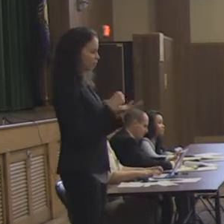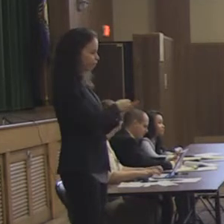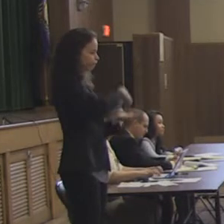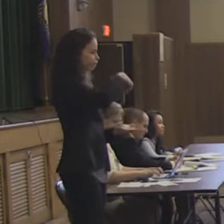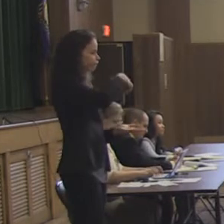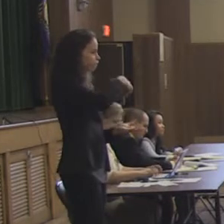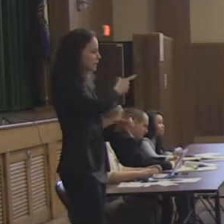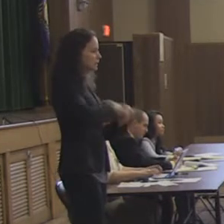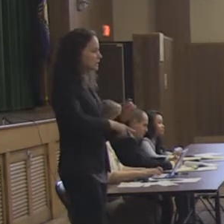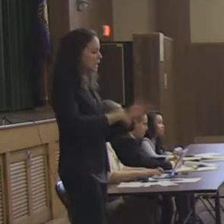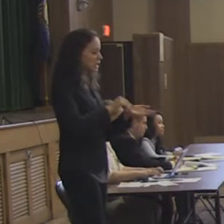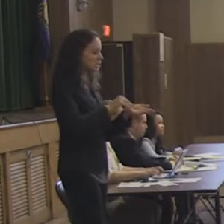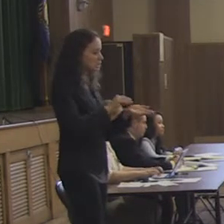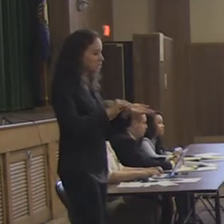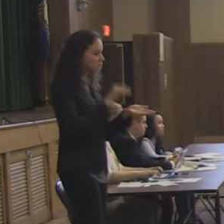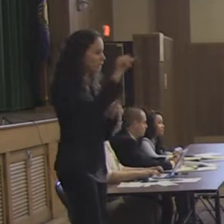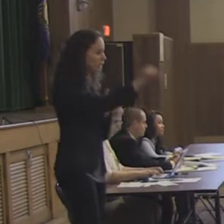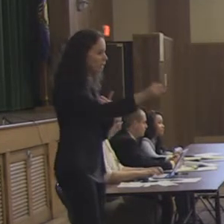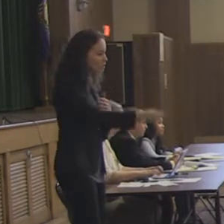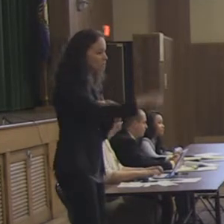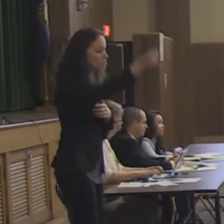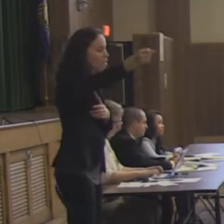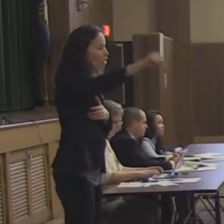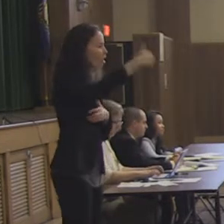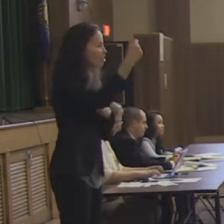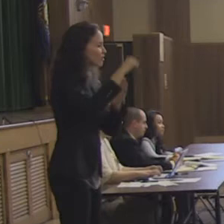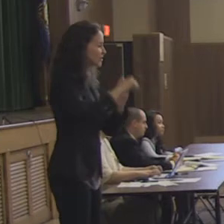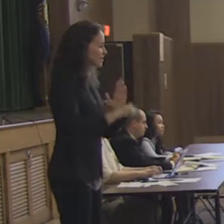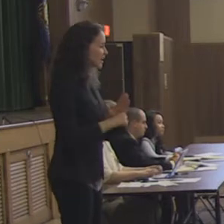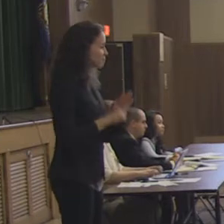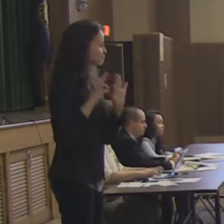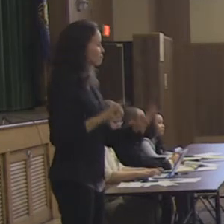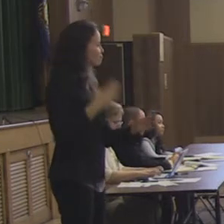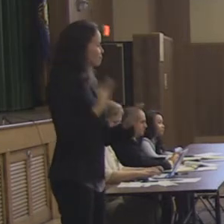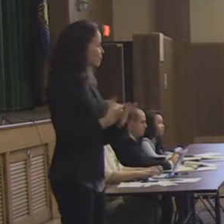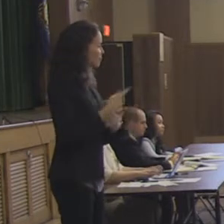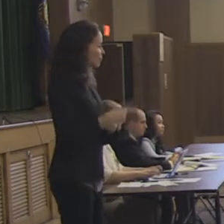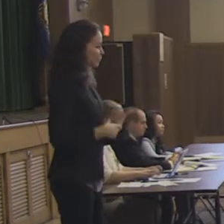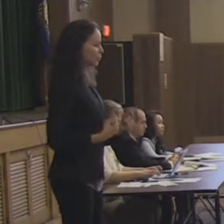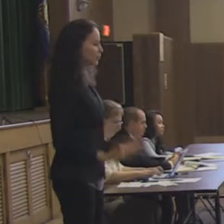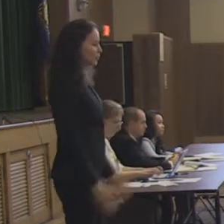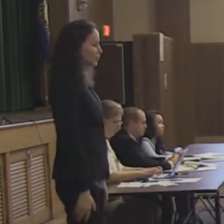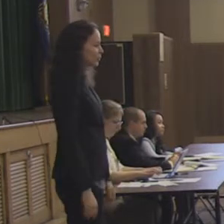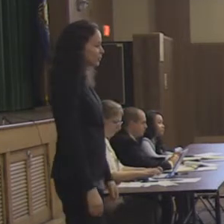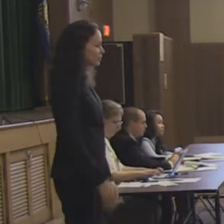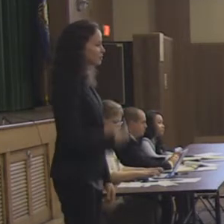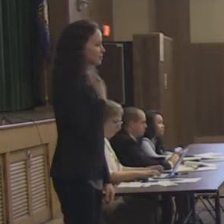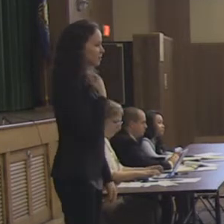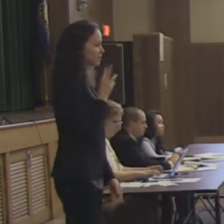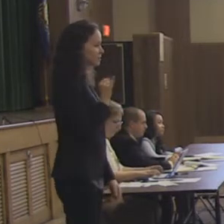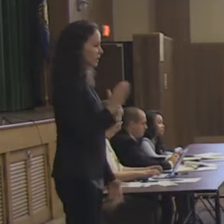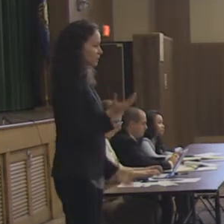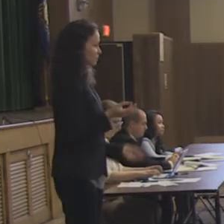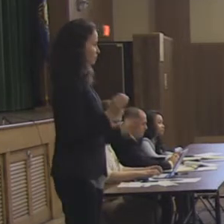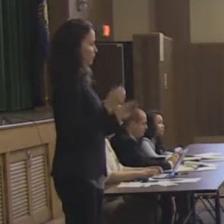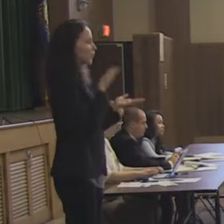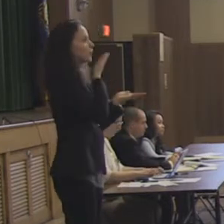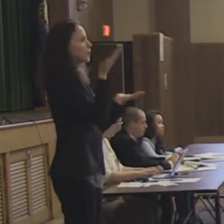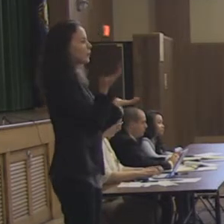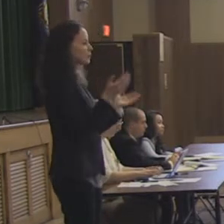kid out of state, that are able, you know, to, you know, try to